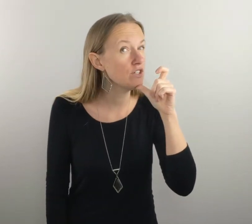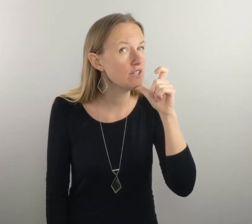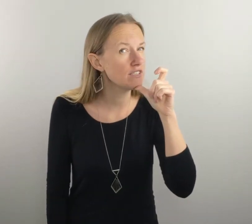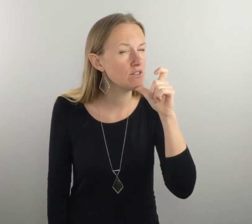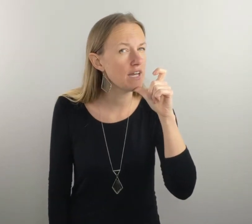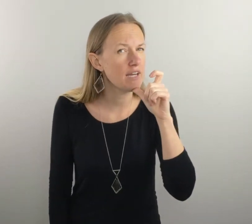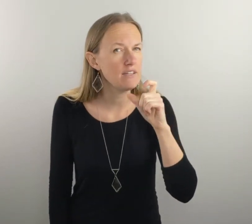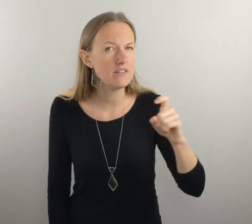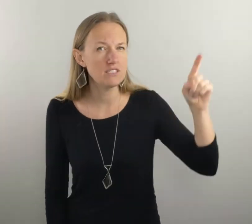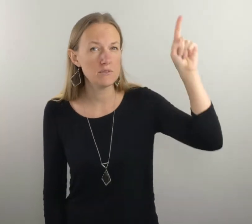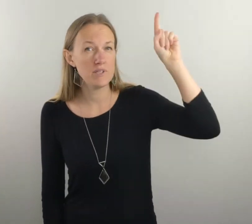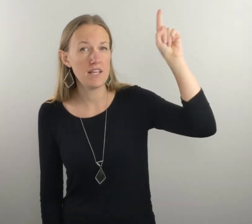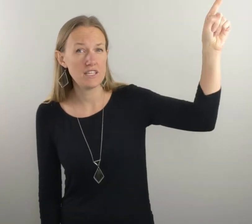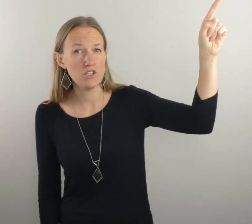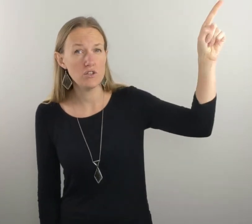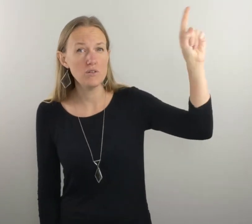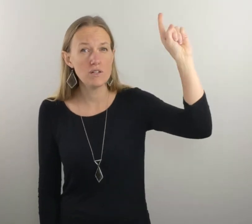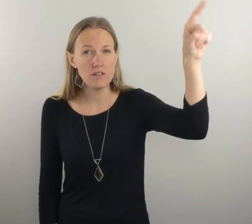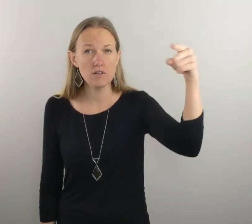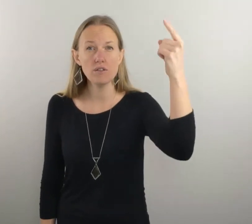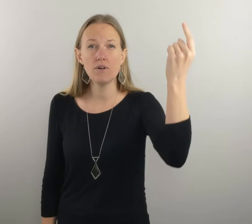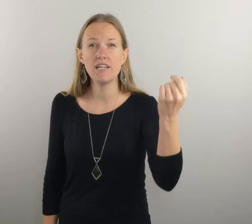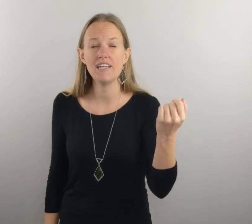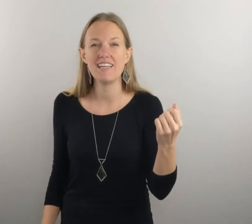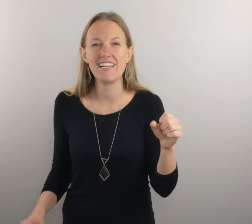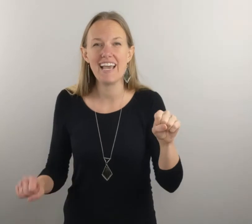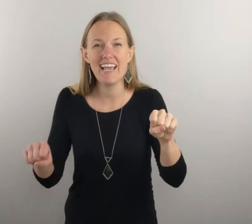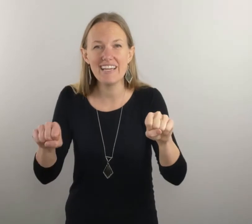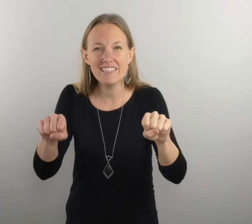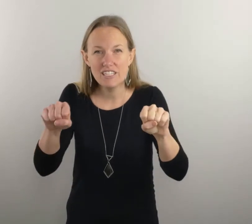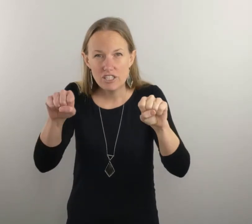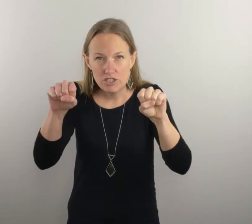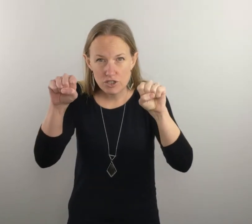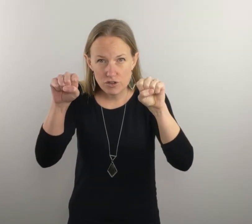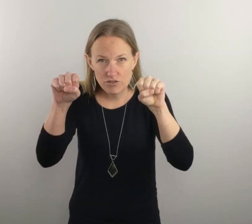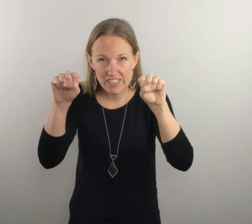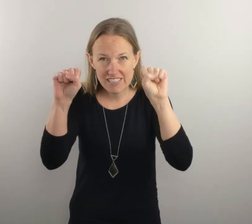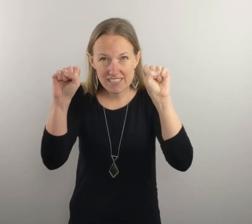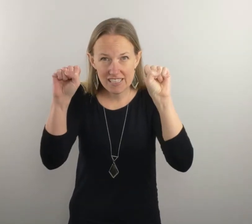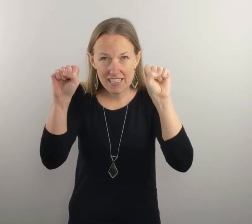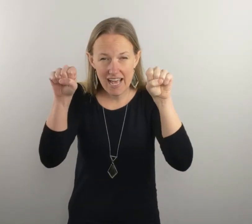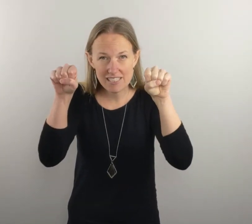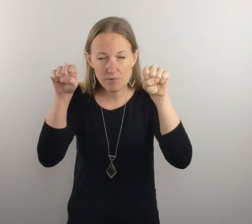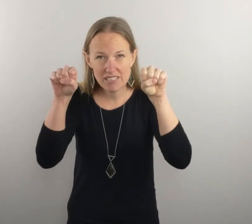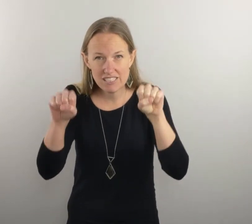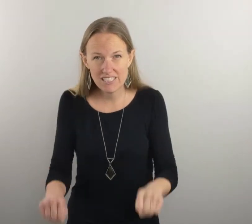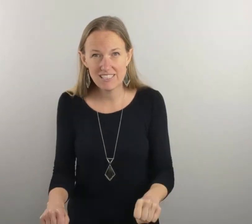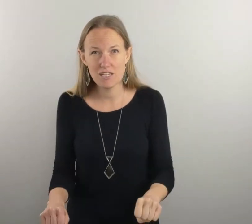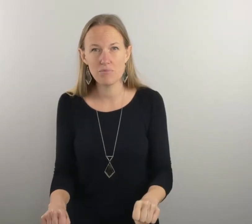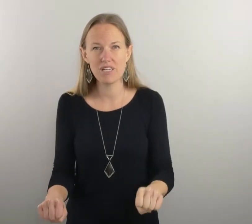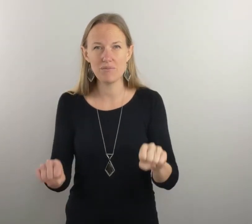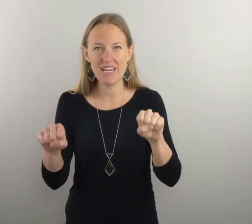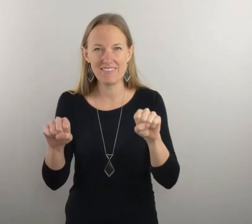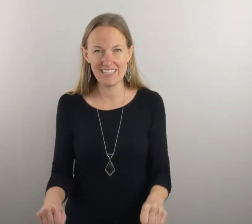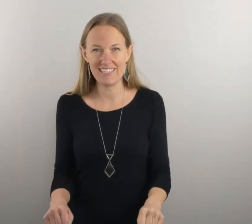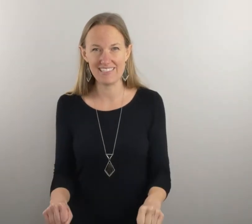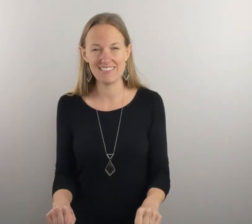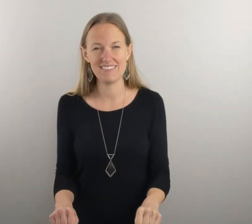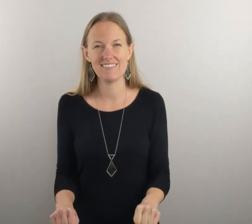that's okay. You can just be like, you are the only one, and then can, 2 fists in an S position, and bring them down like this.